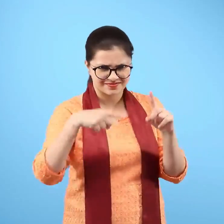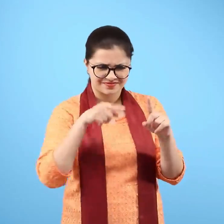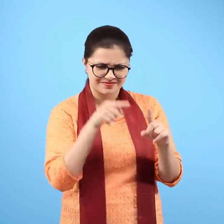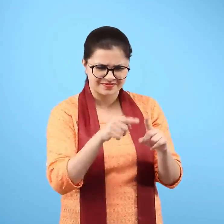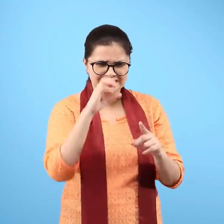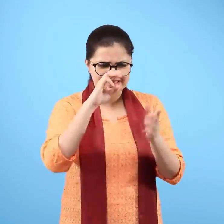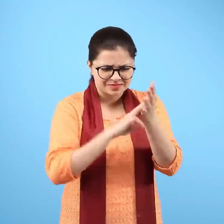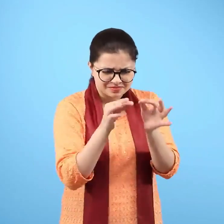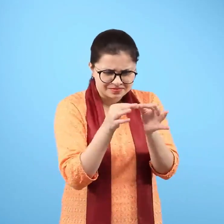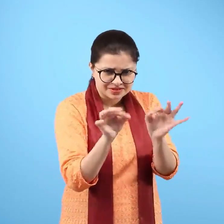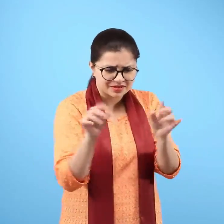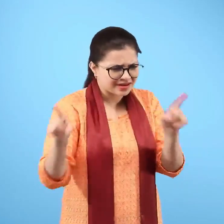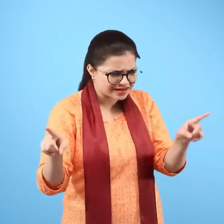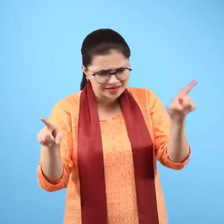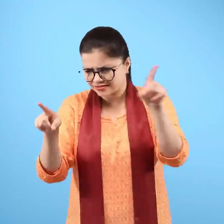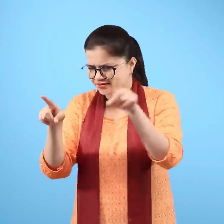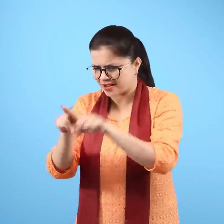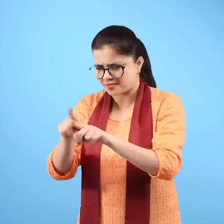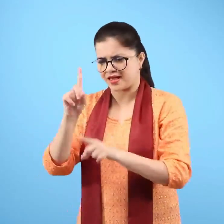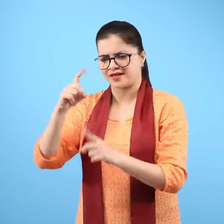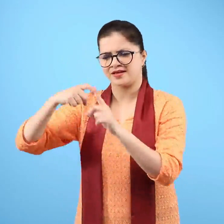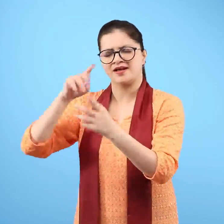equal to 1 kilometer on ground.